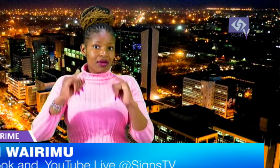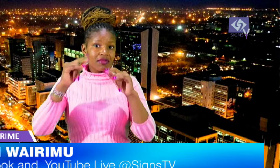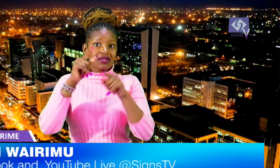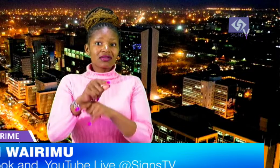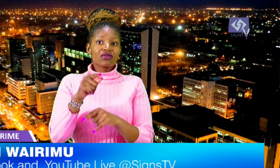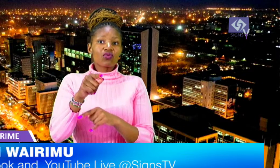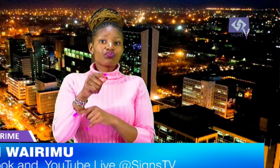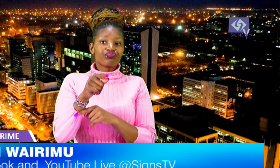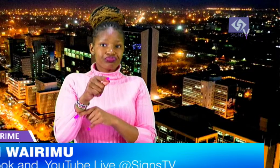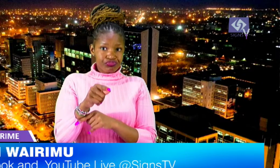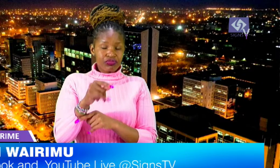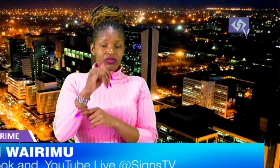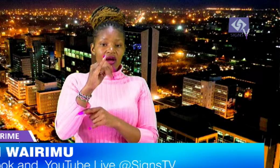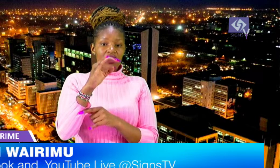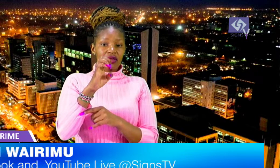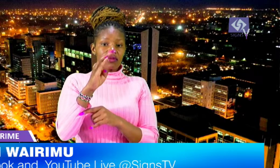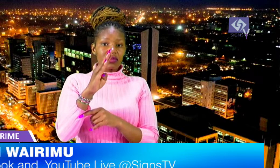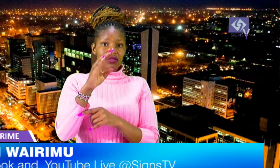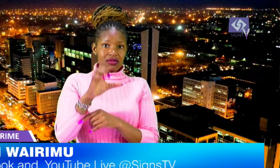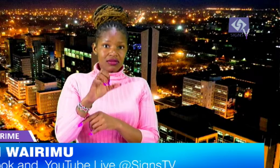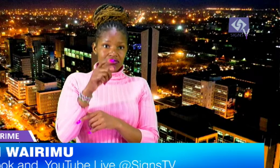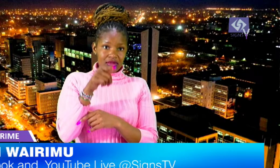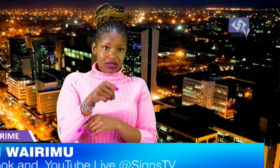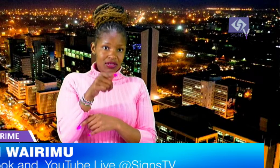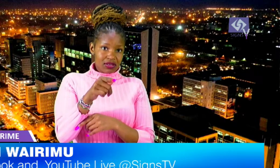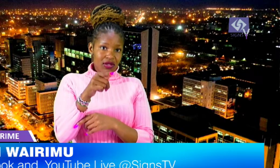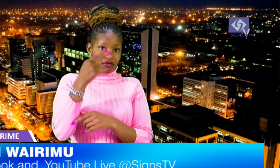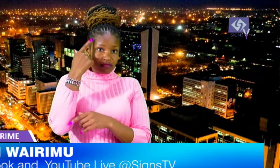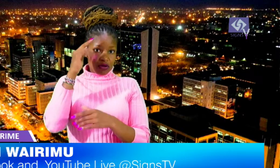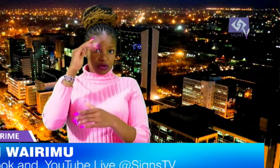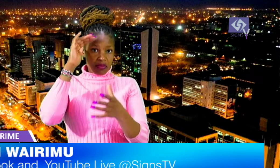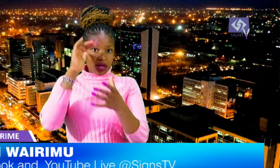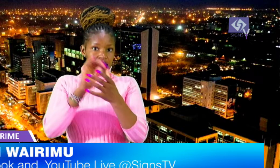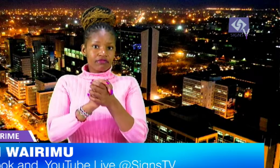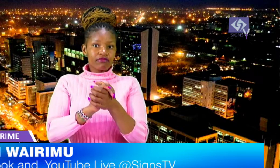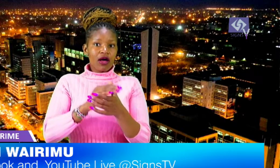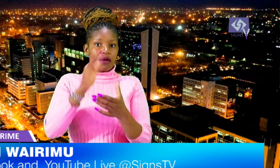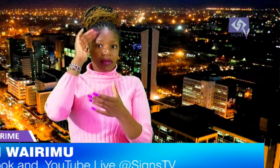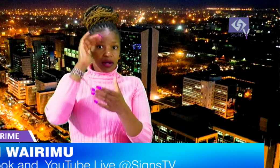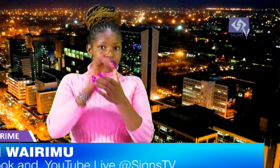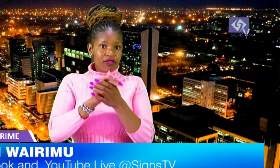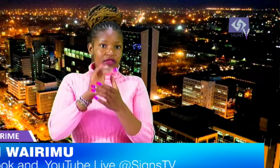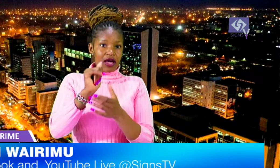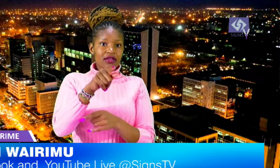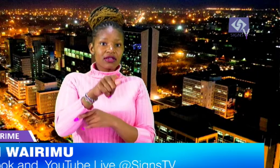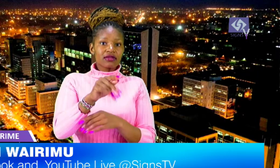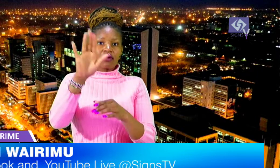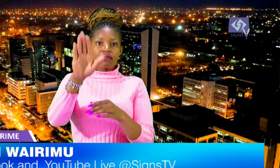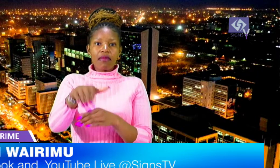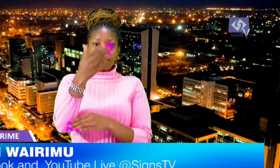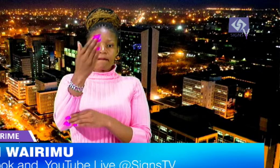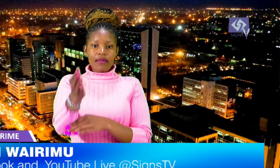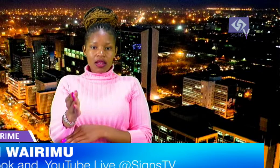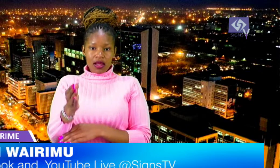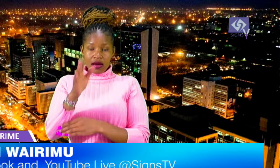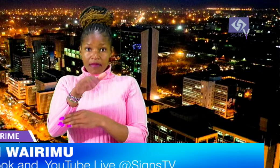reconstitution of the Independent Electoral and Boundaries Commission. He believes that upon